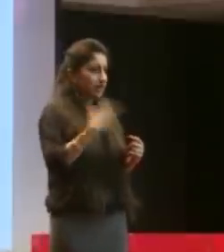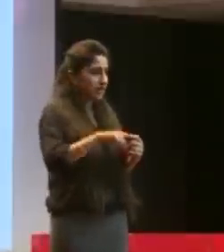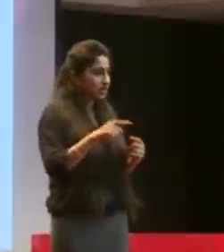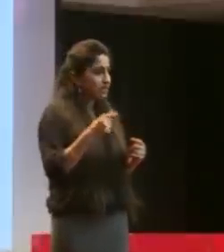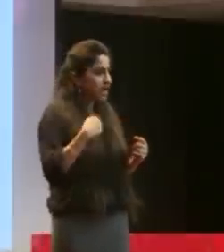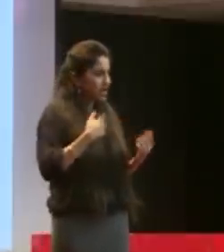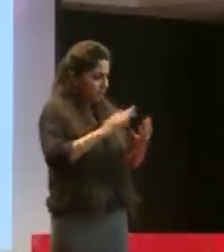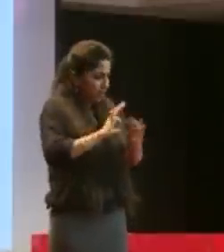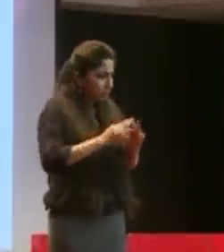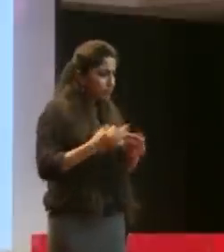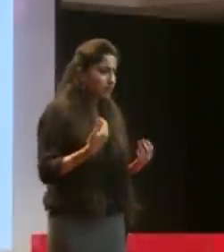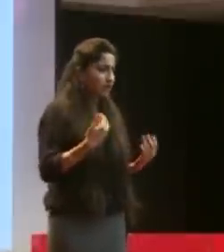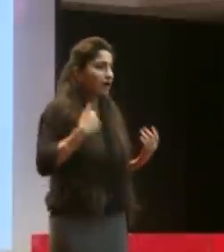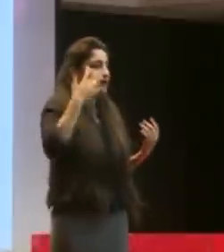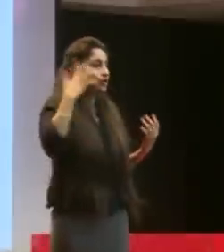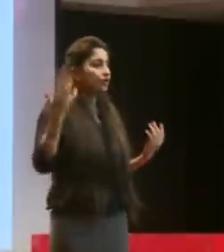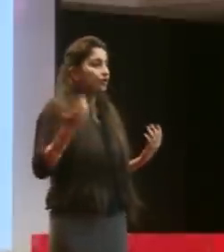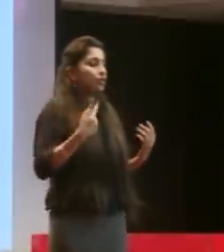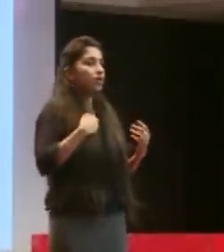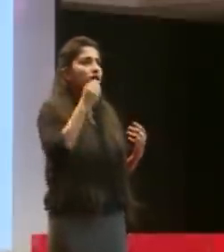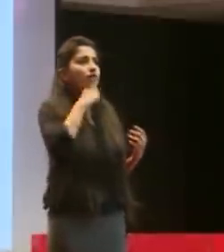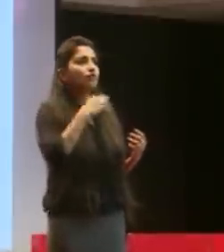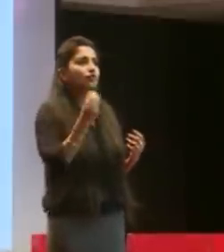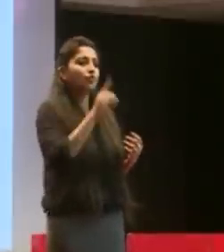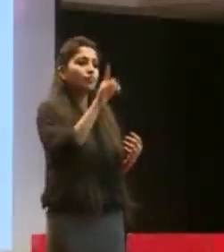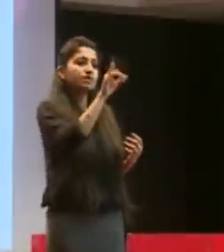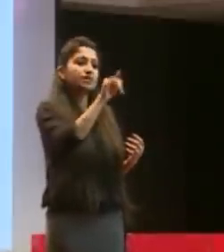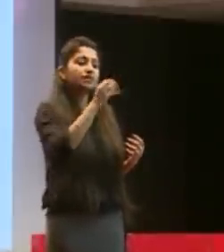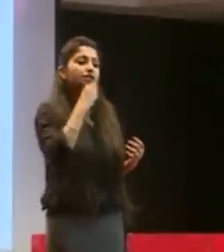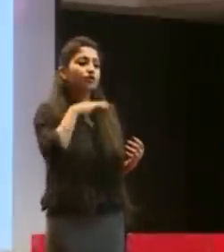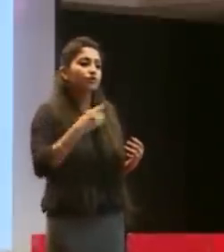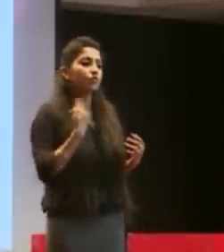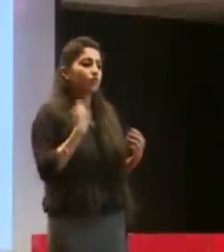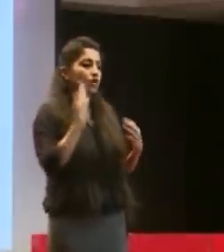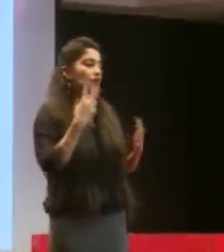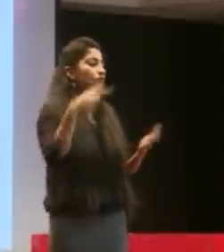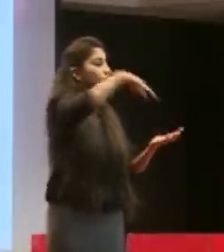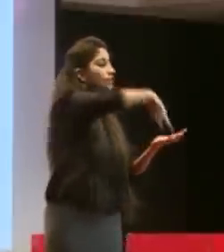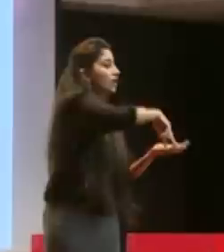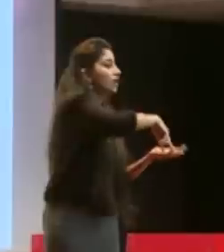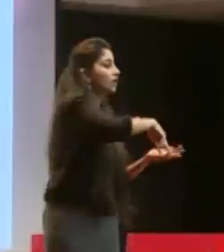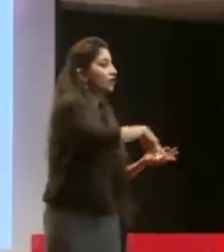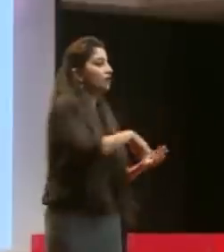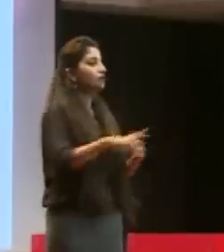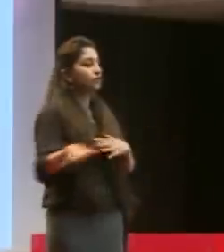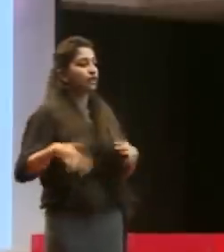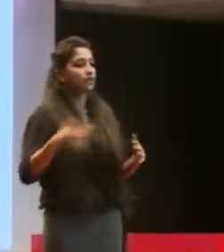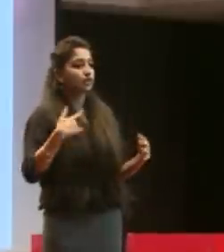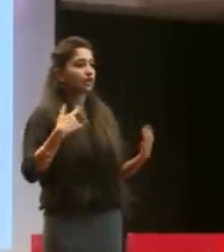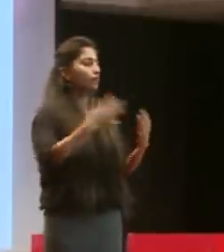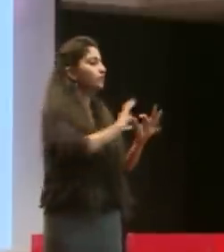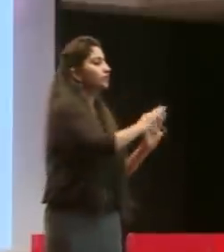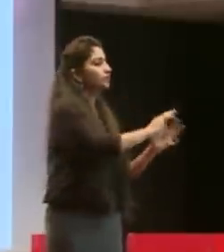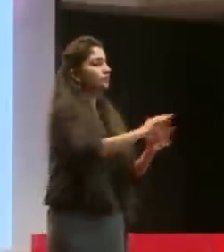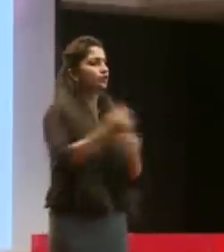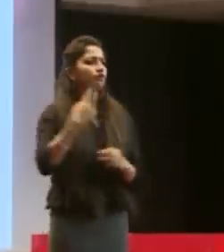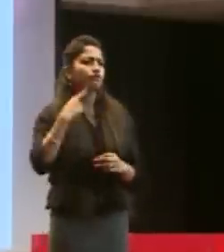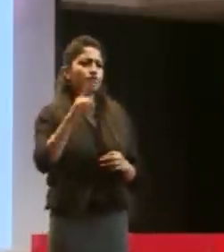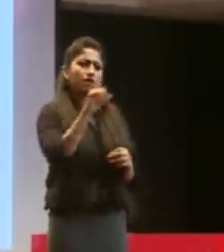an interpreter. I was like 16 years old when National Association of